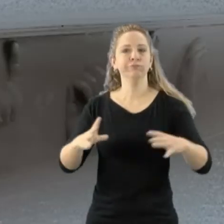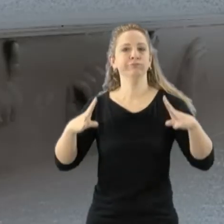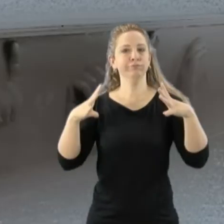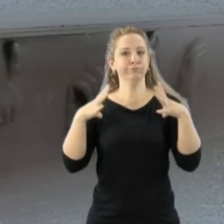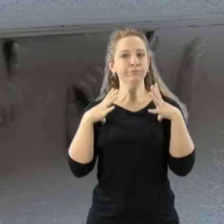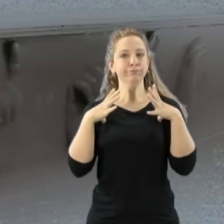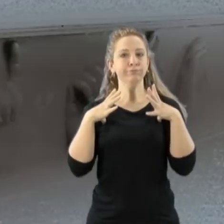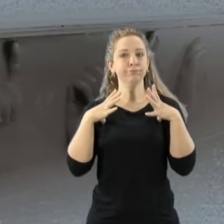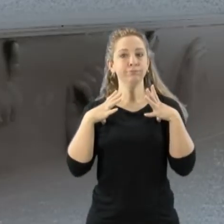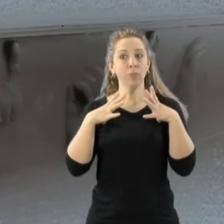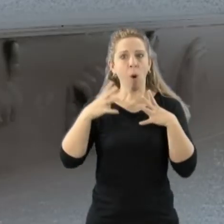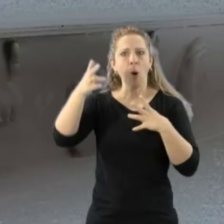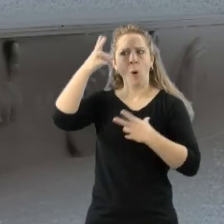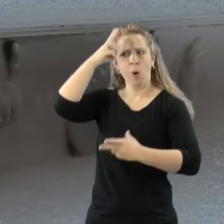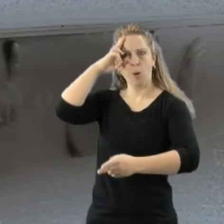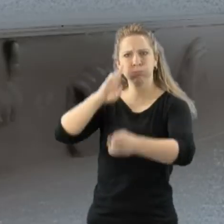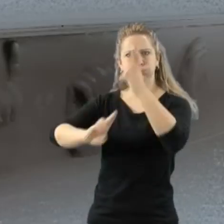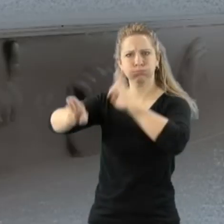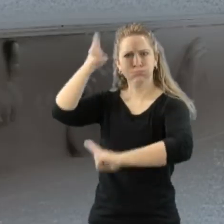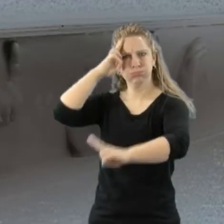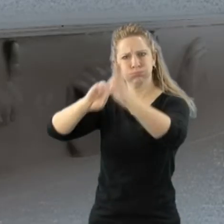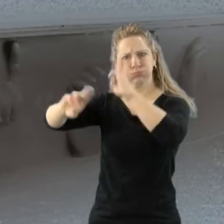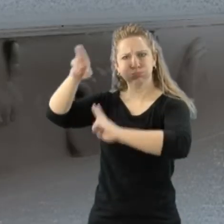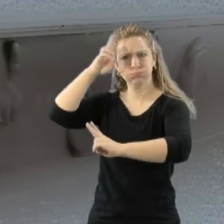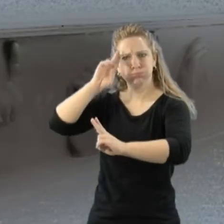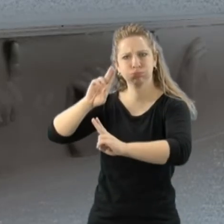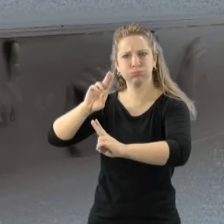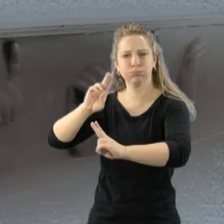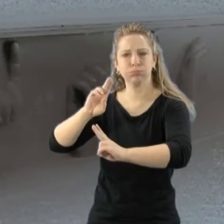Chapter 9. Clerc is honored and retires.